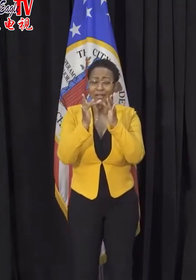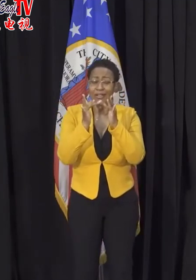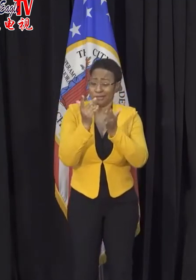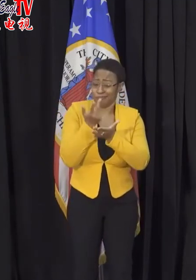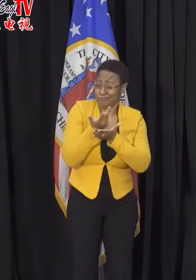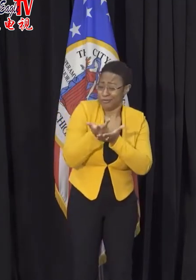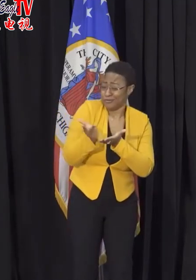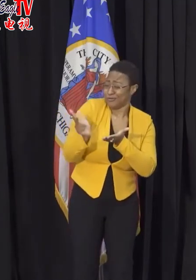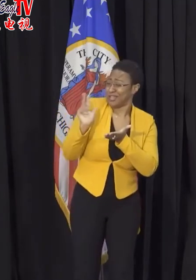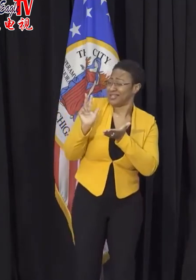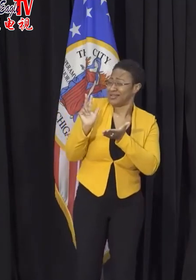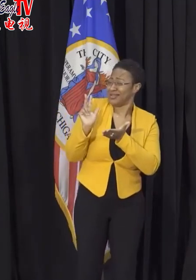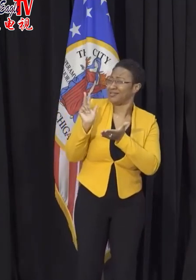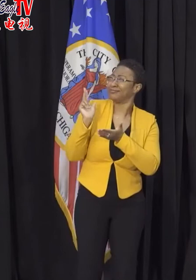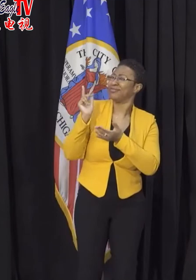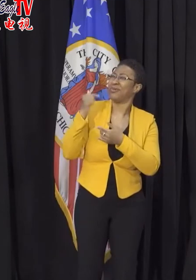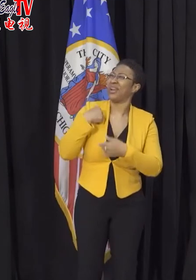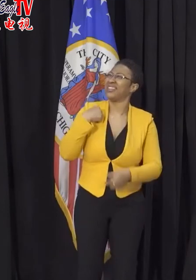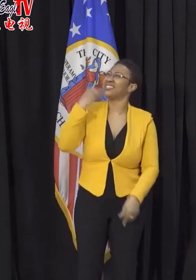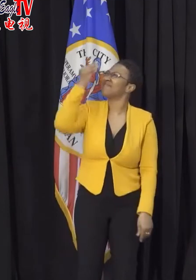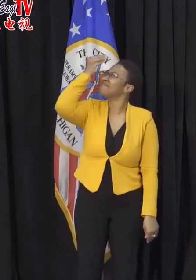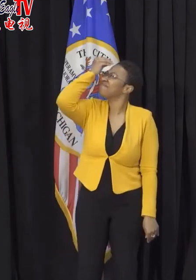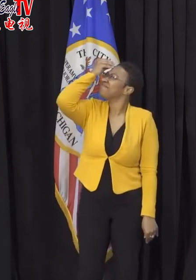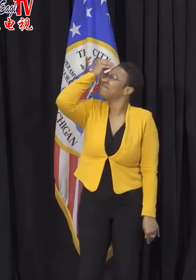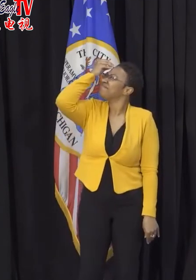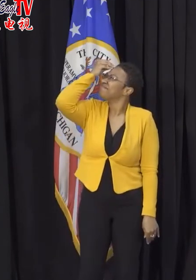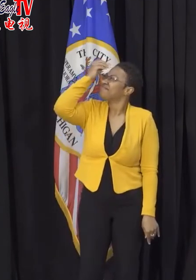few weeks ago, this was only a thought in the minds